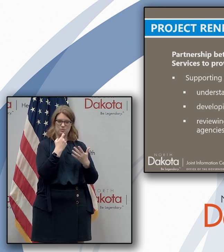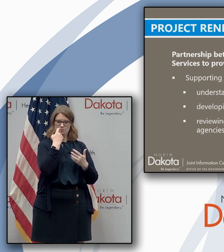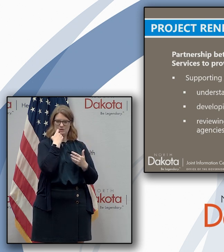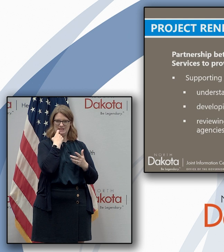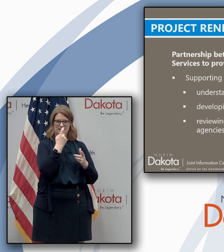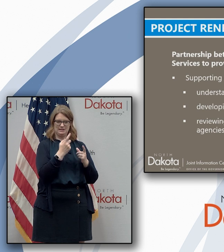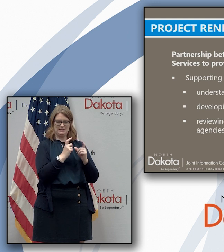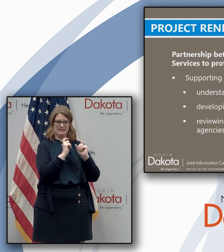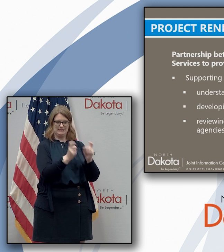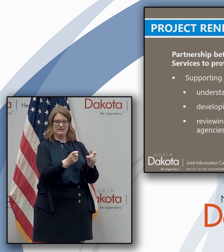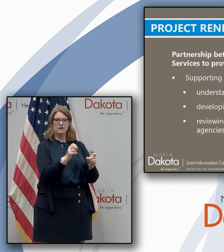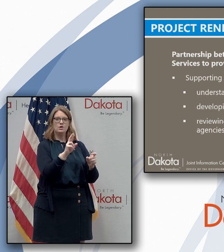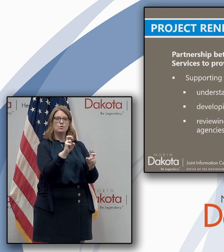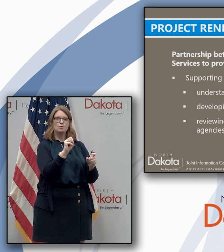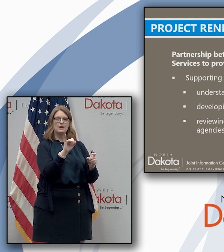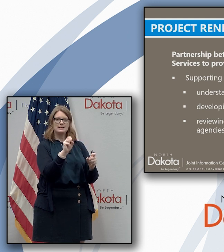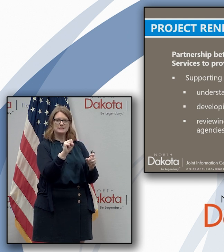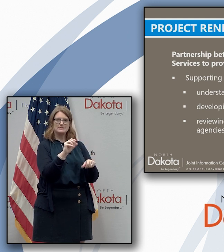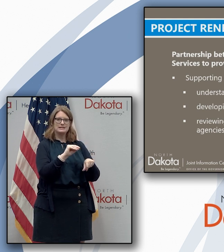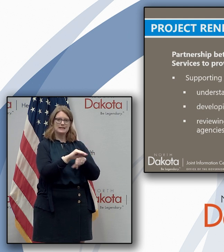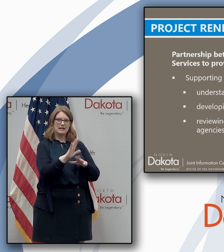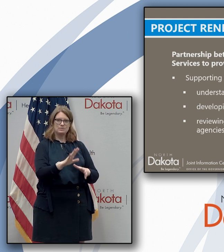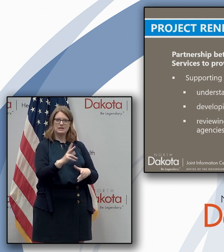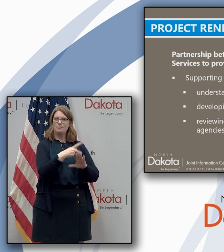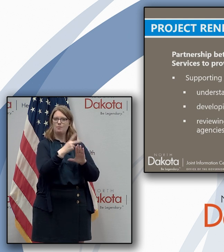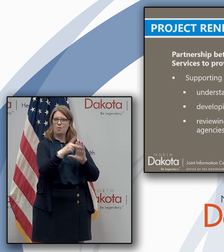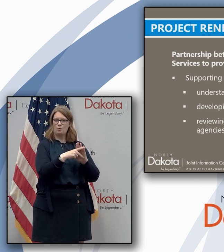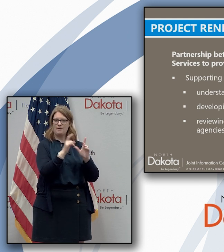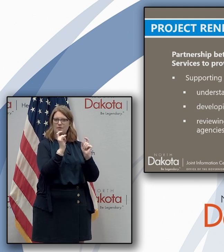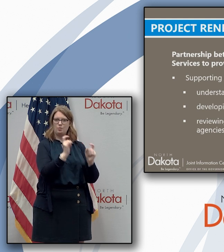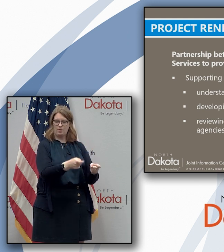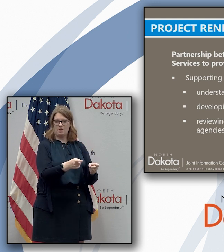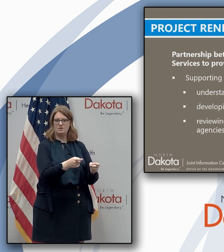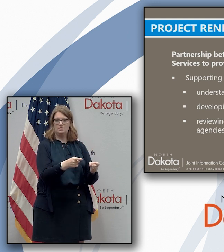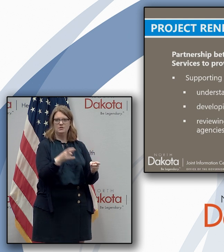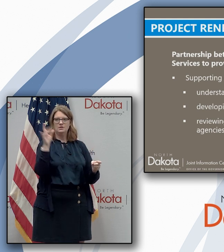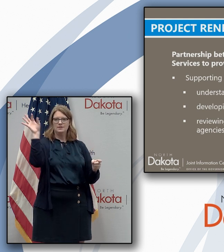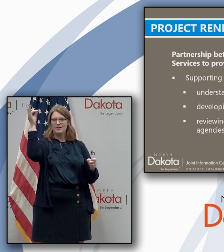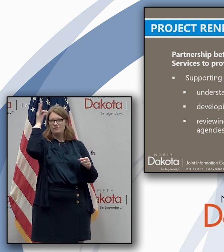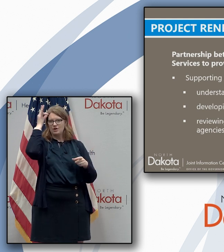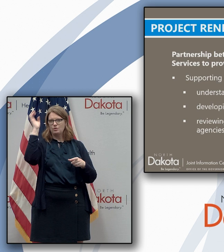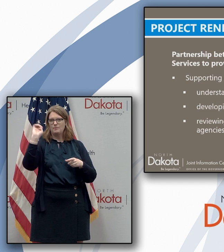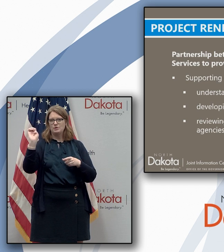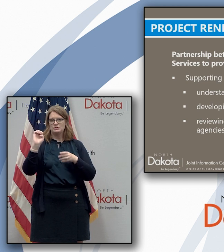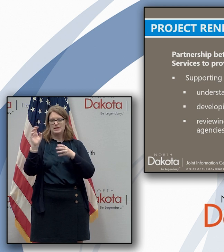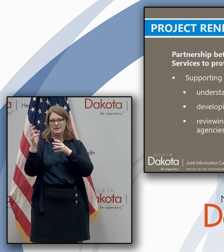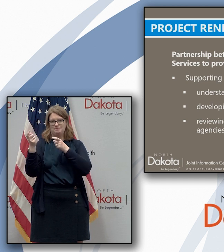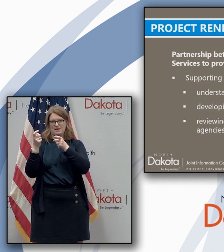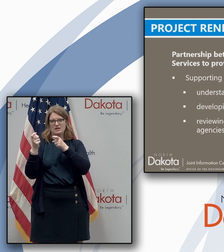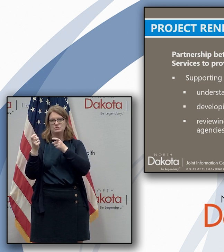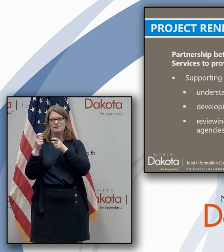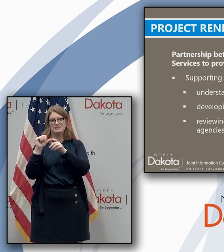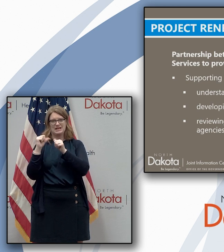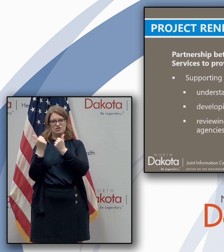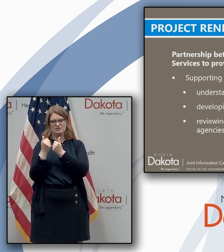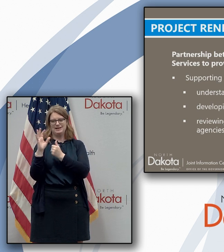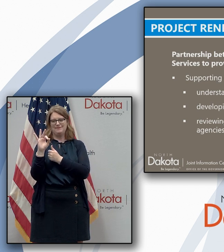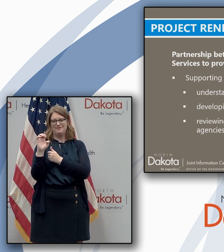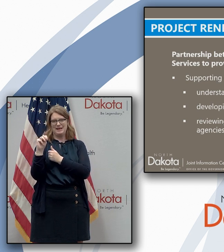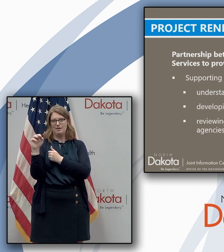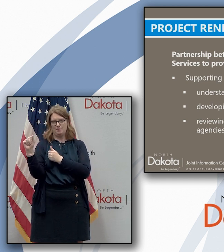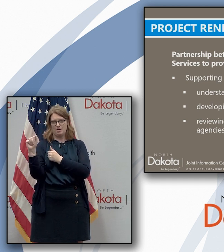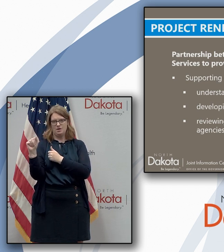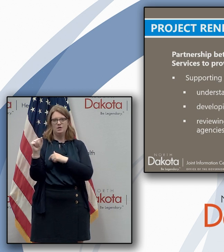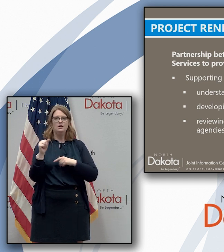recently awarded Crisis Counseling Program grant, which was received from the Federal Emergency Management Agency, or FEMA. Project